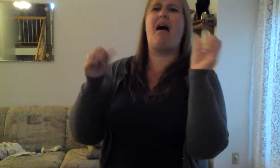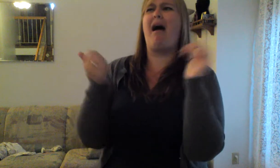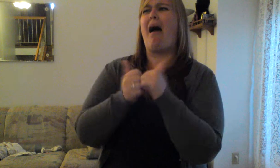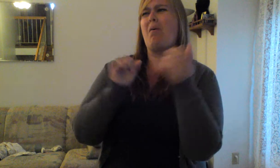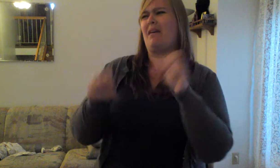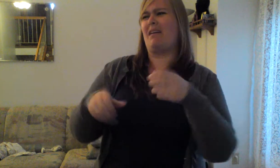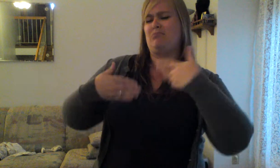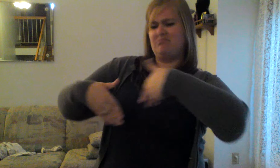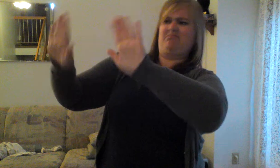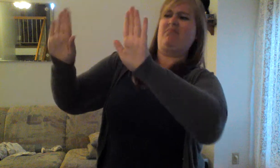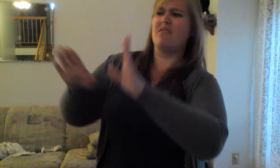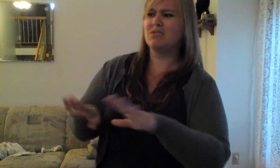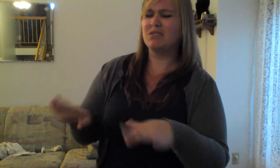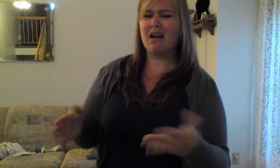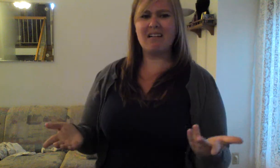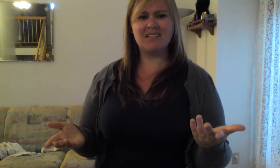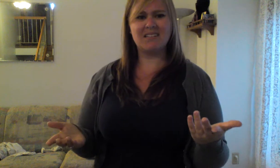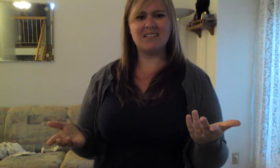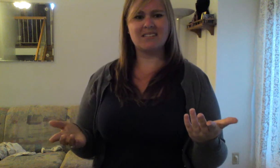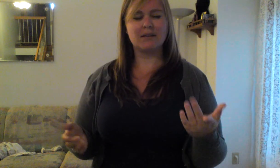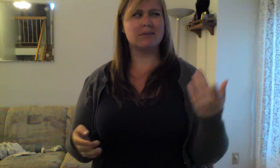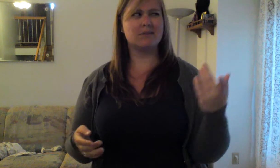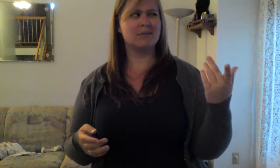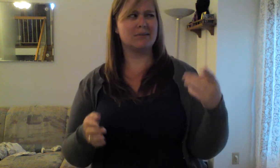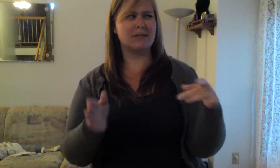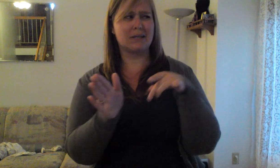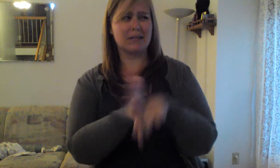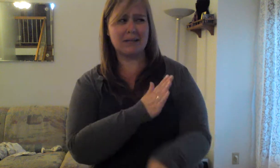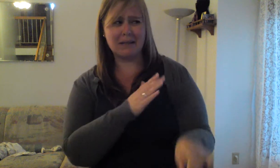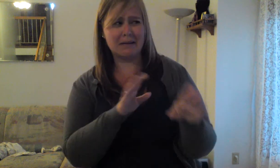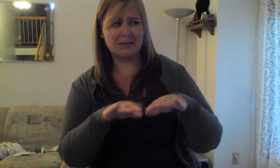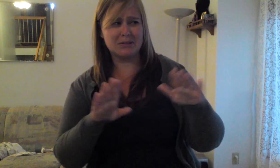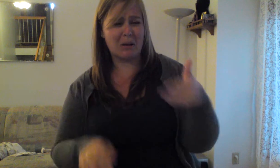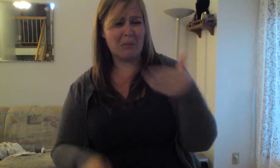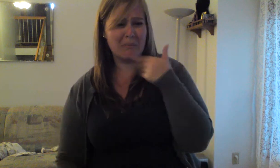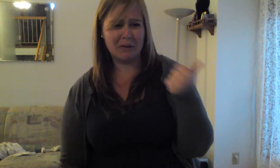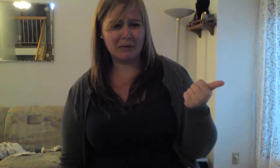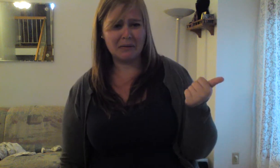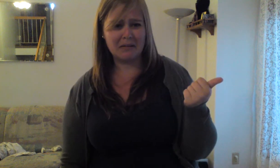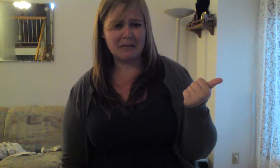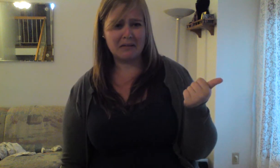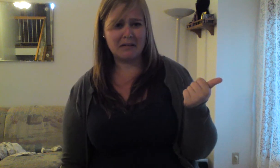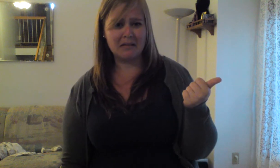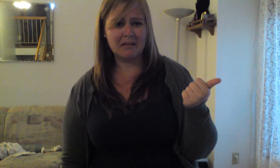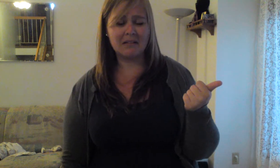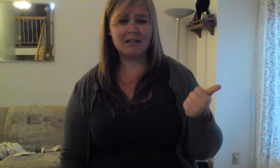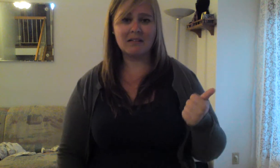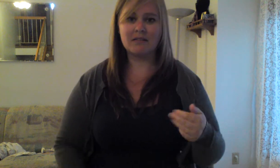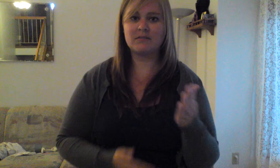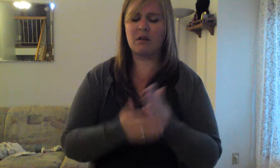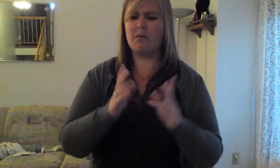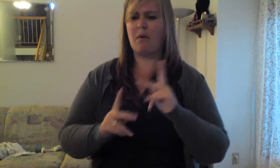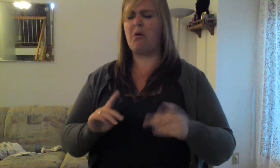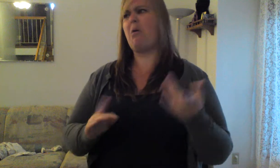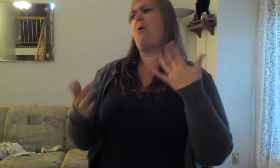that way? Wow, man. Is killing the child in the dark more warm and fuzzy? You have some people who say, well, what if the child's going to be born with Down